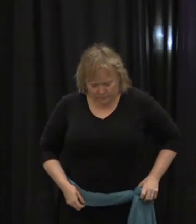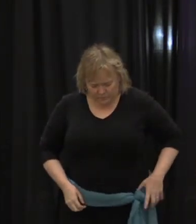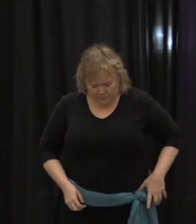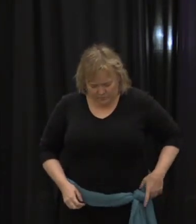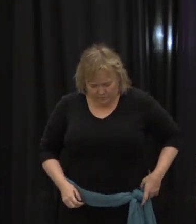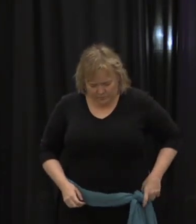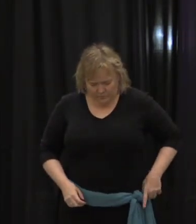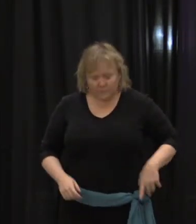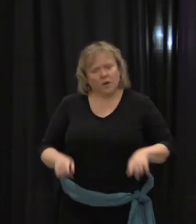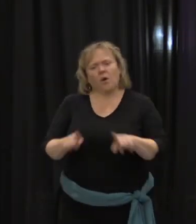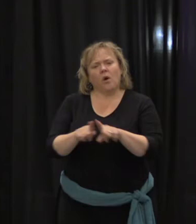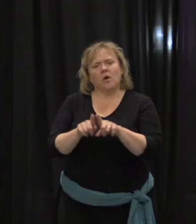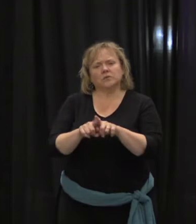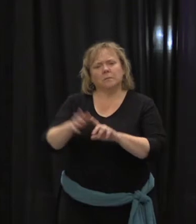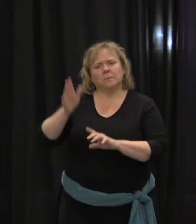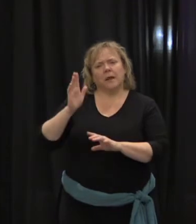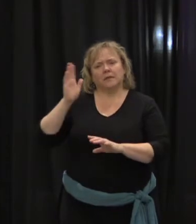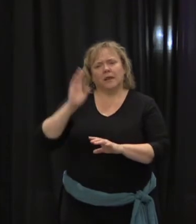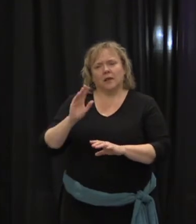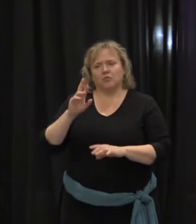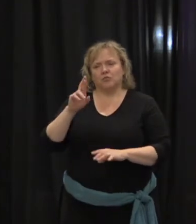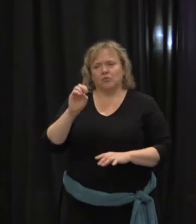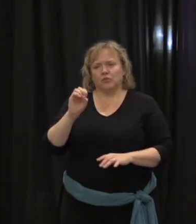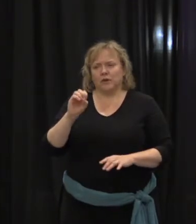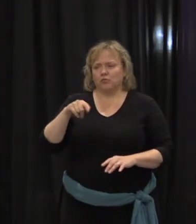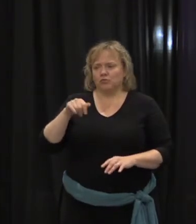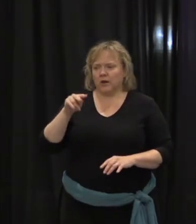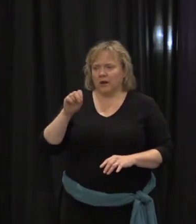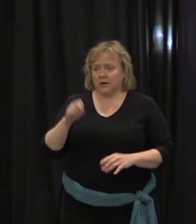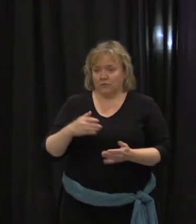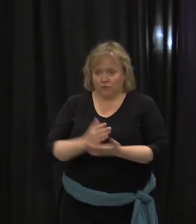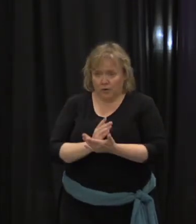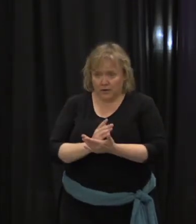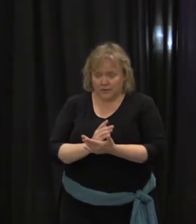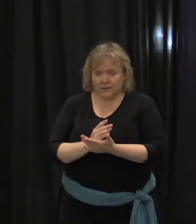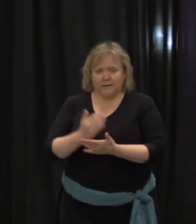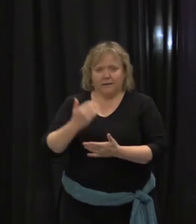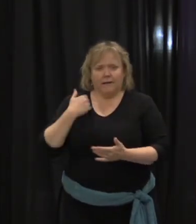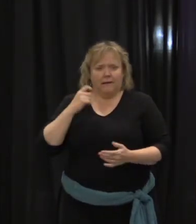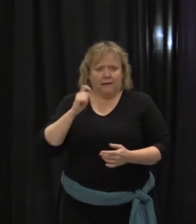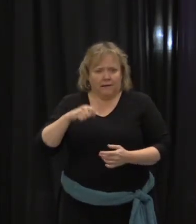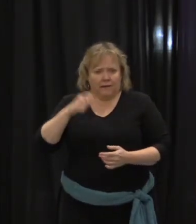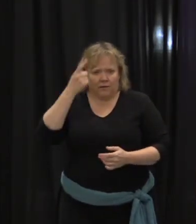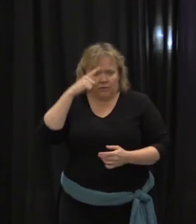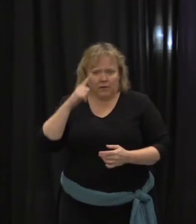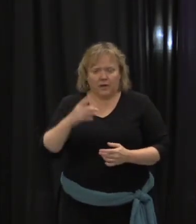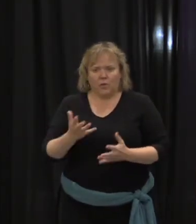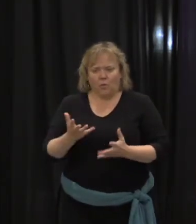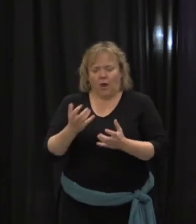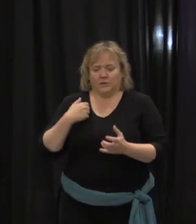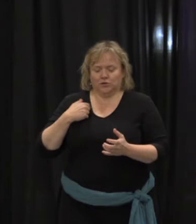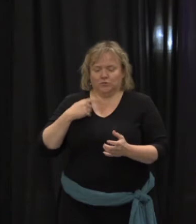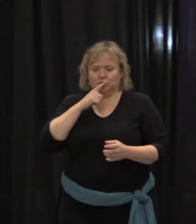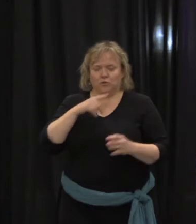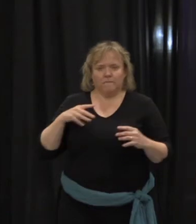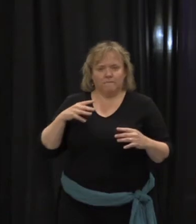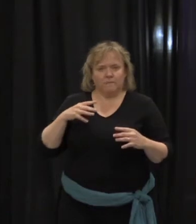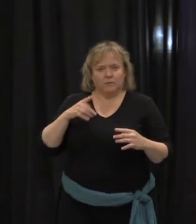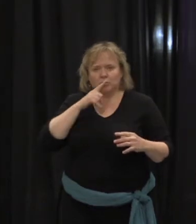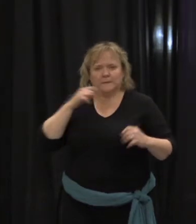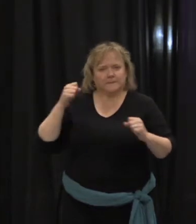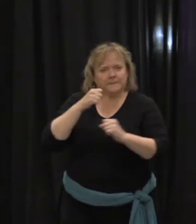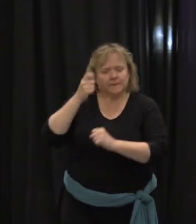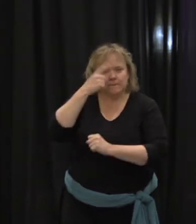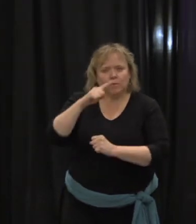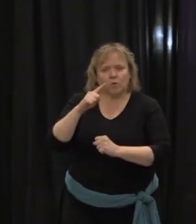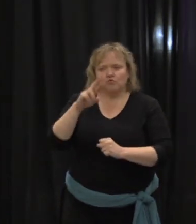was being confronted with the need for intersectionality and expanding the messaging of the fight for reproductive freedom to include more and